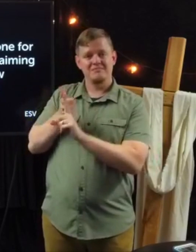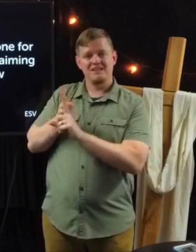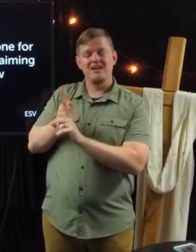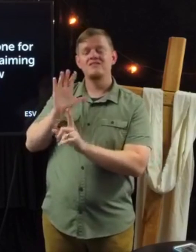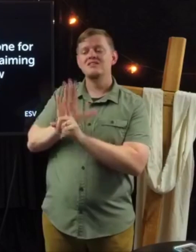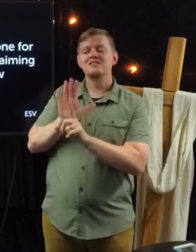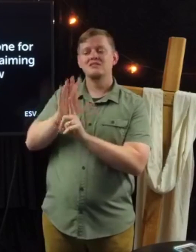Jesus,